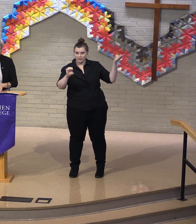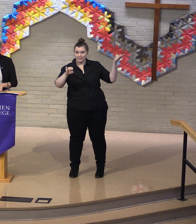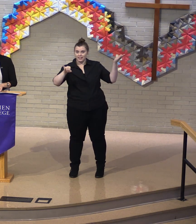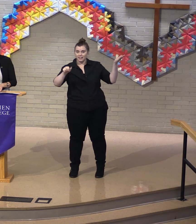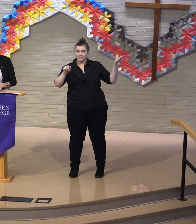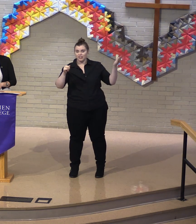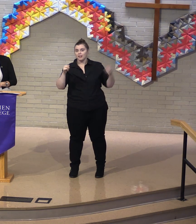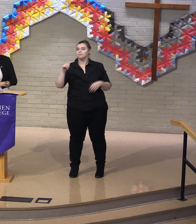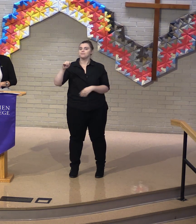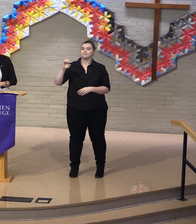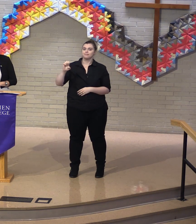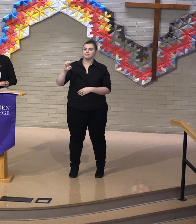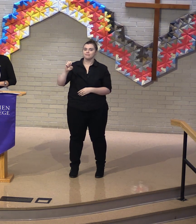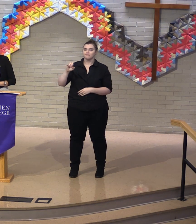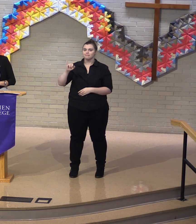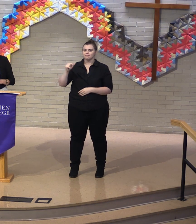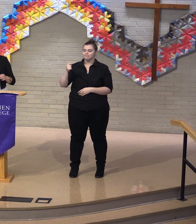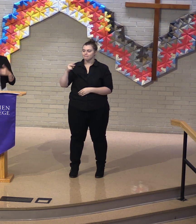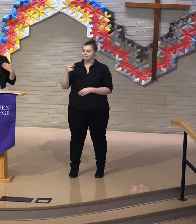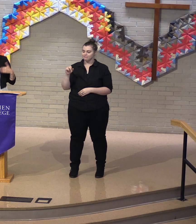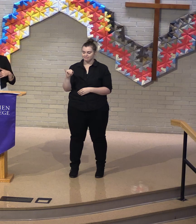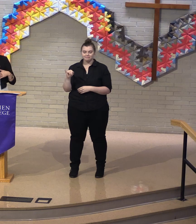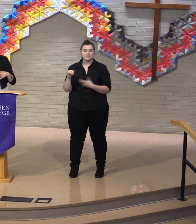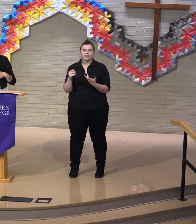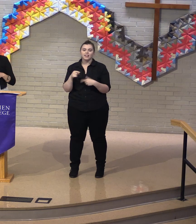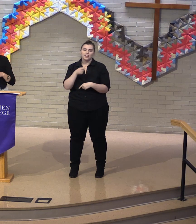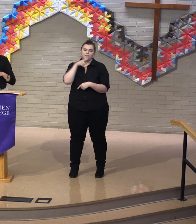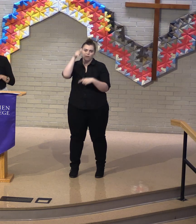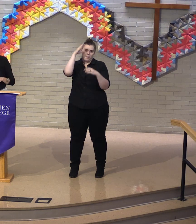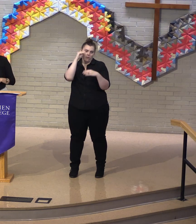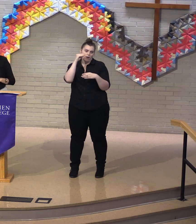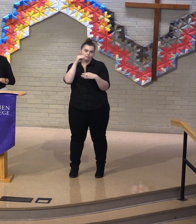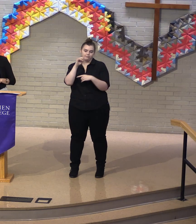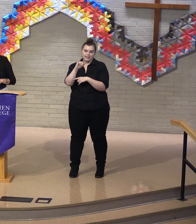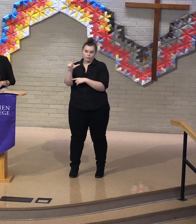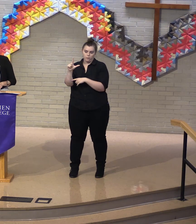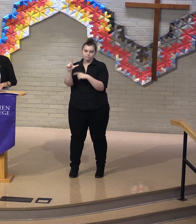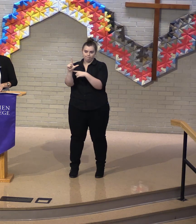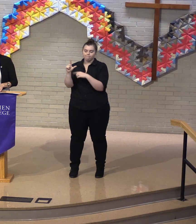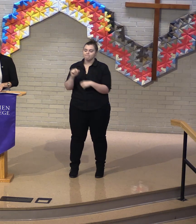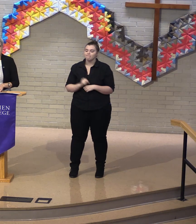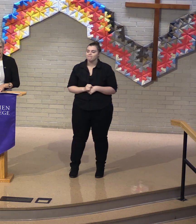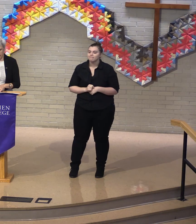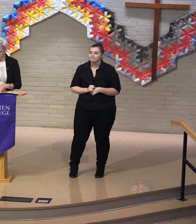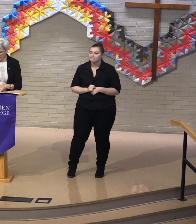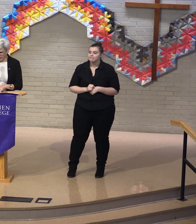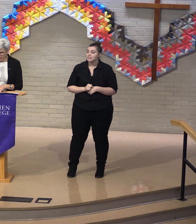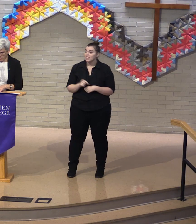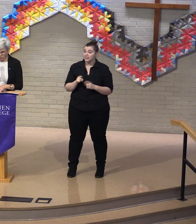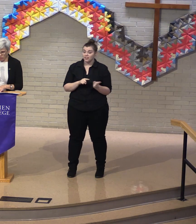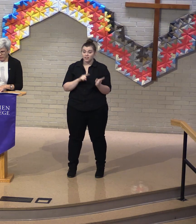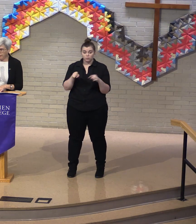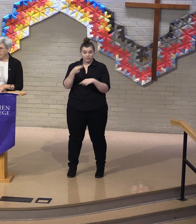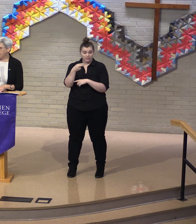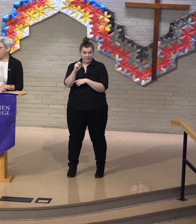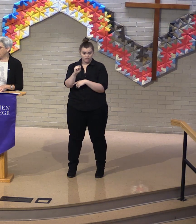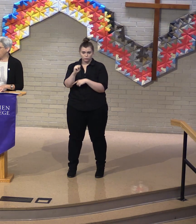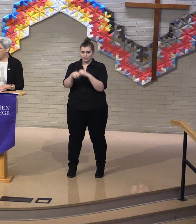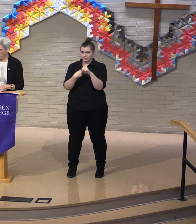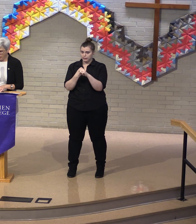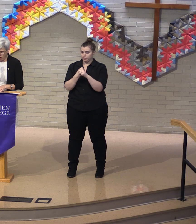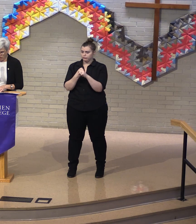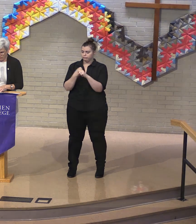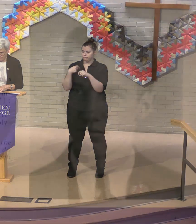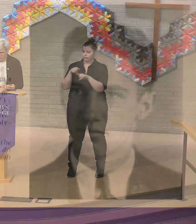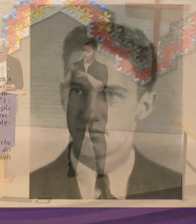at Goshen College. Ori was a farm boy from Illinois. He attended high school in the years of the